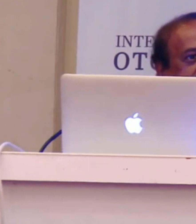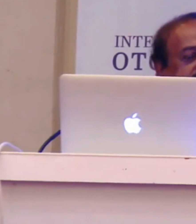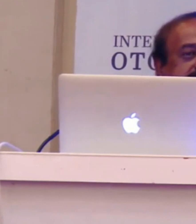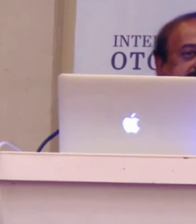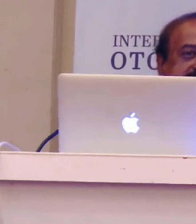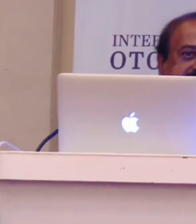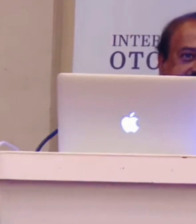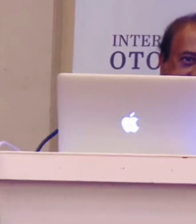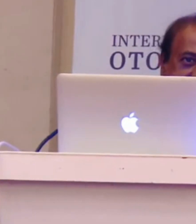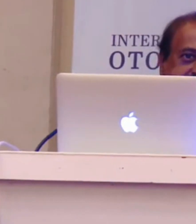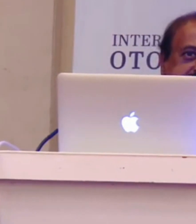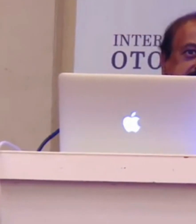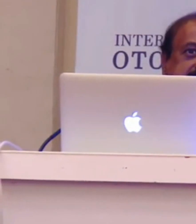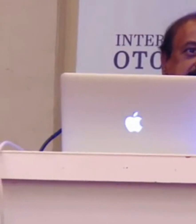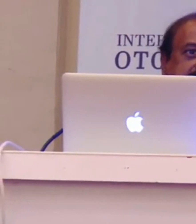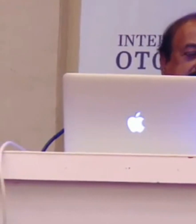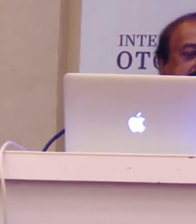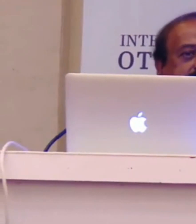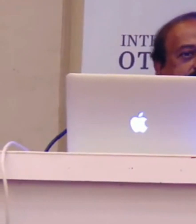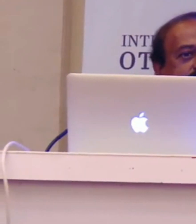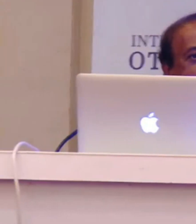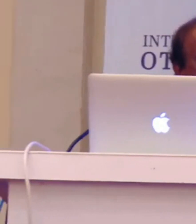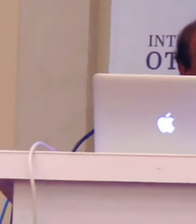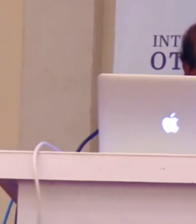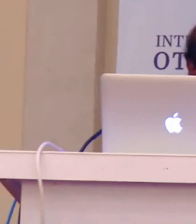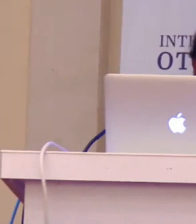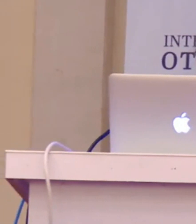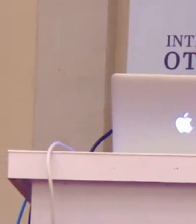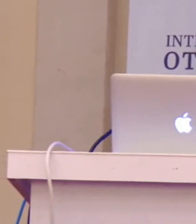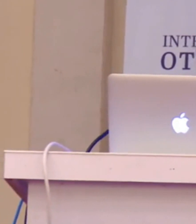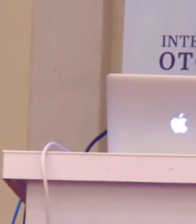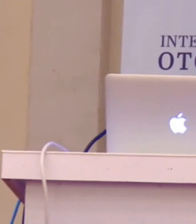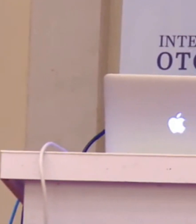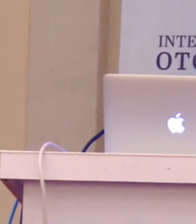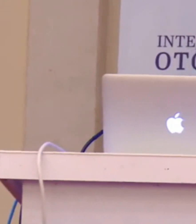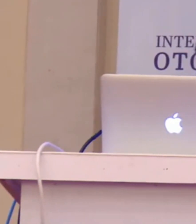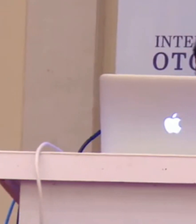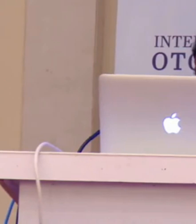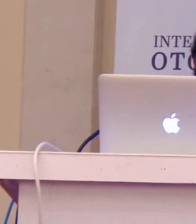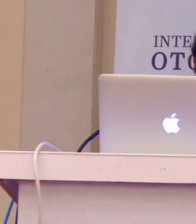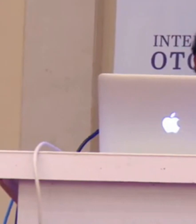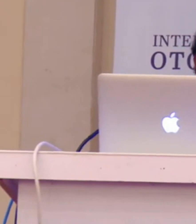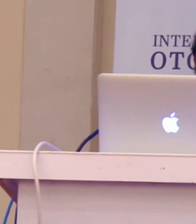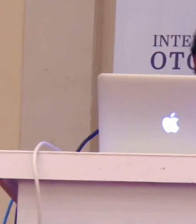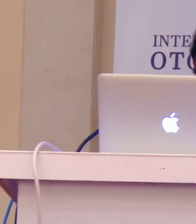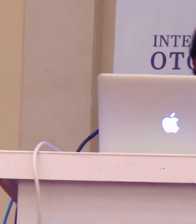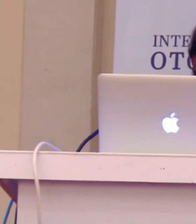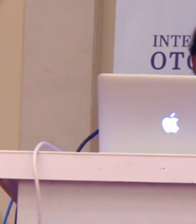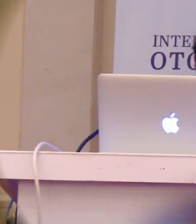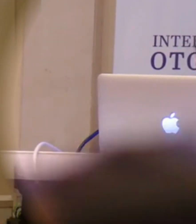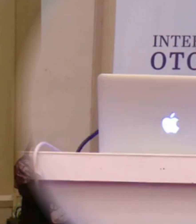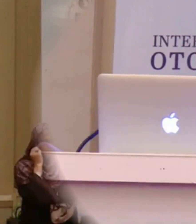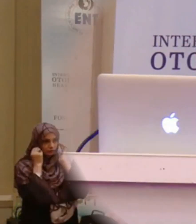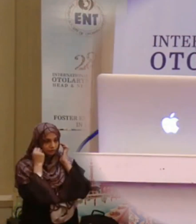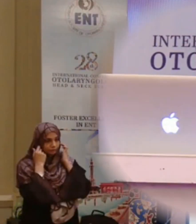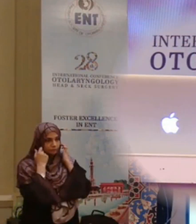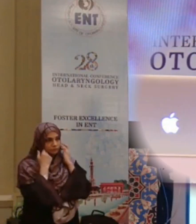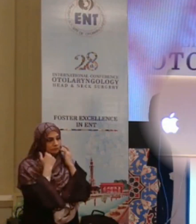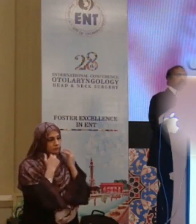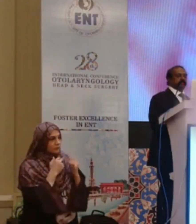of nearly 27 years, and we do on an average every day 1 cholesteatoma case in my